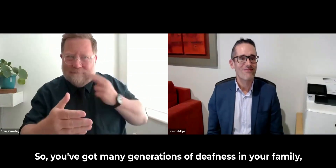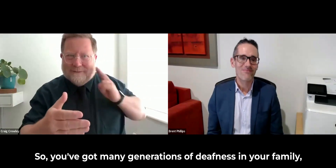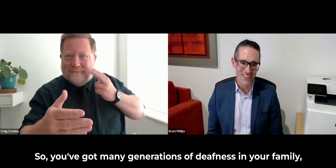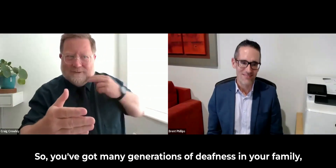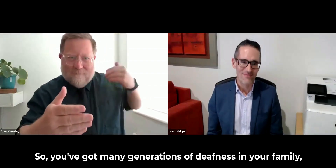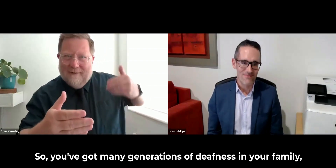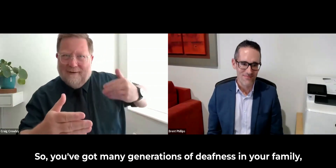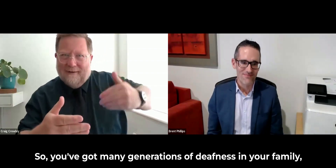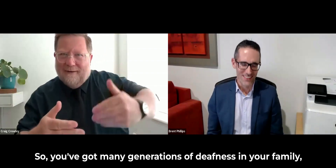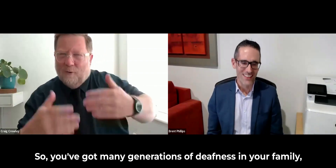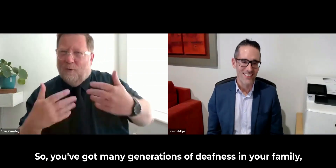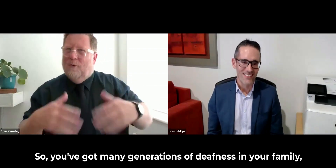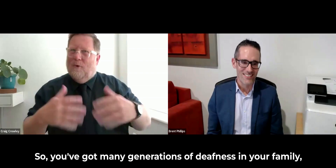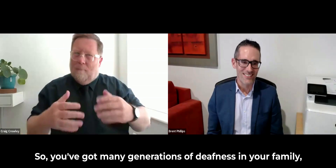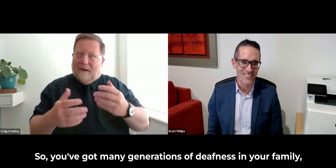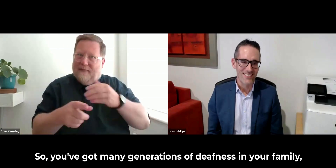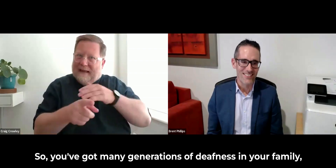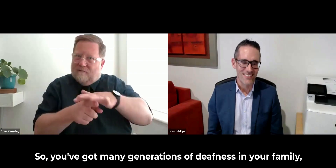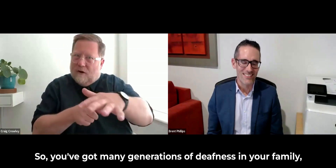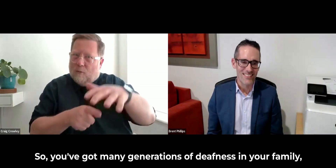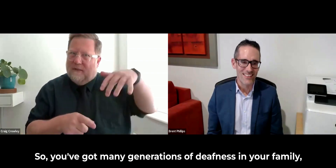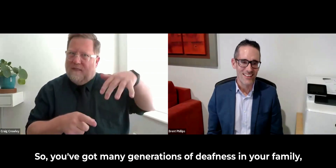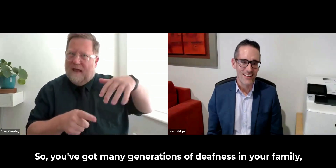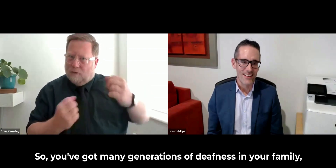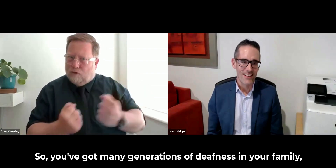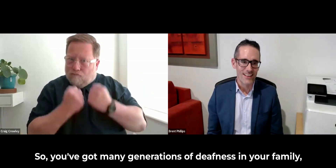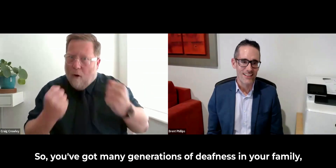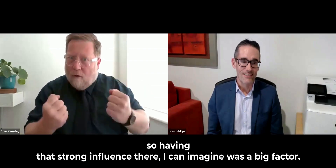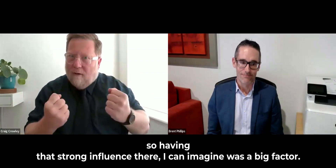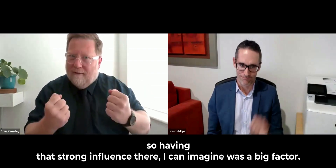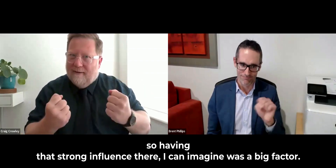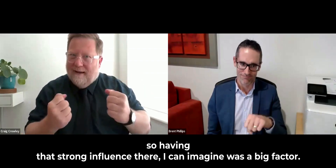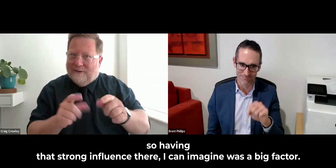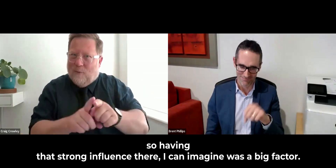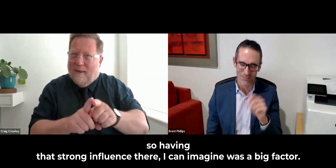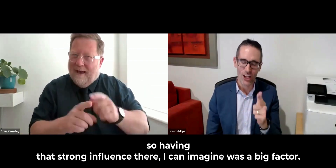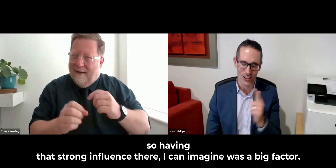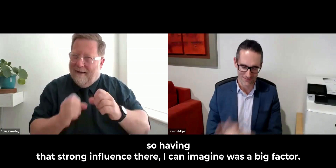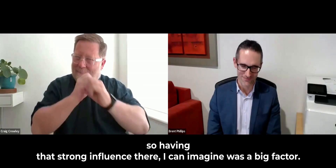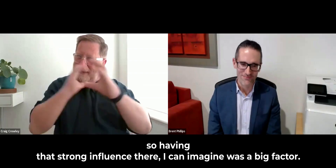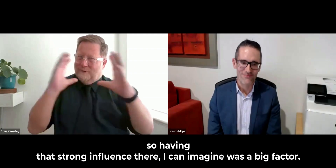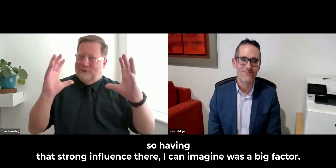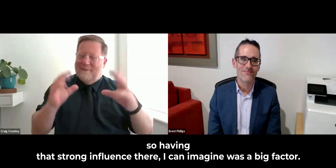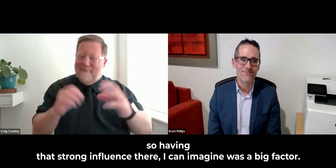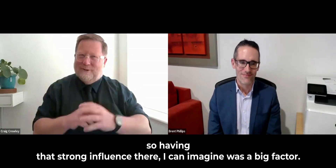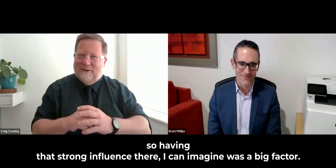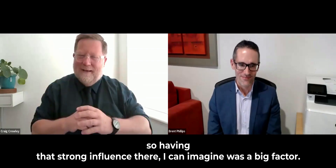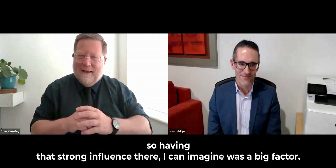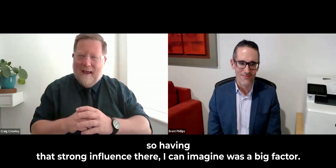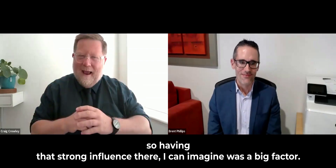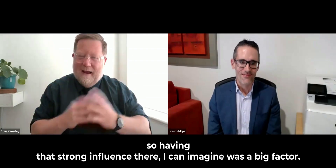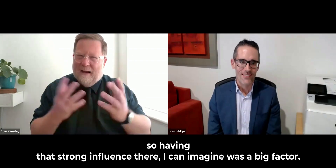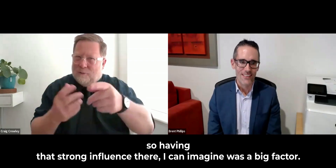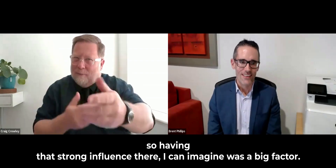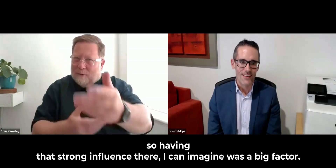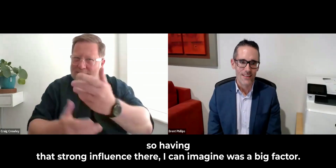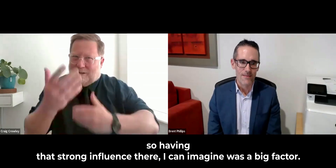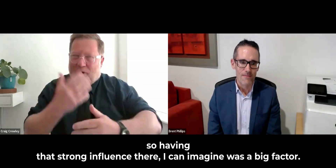So you've got many generations of deafness in your family. So having that strong influence there, I can imagine was a big